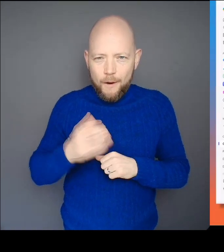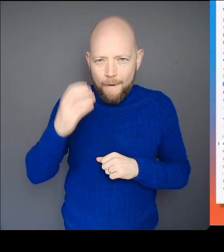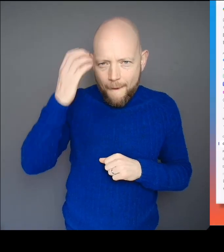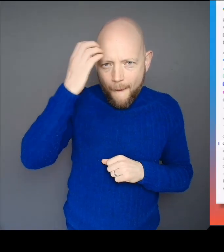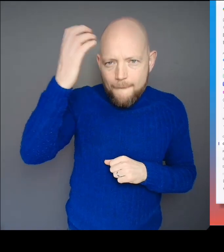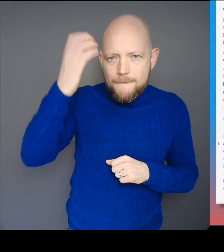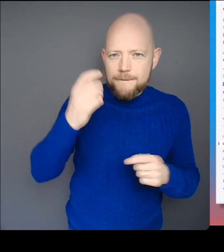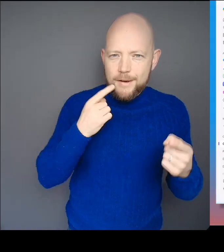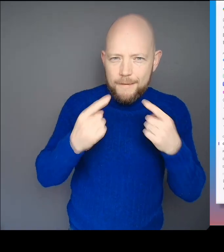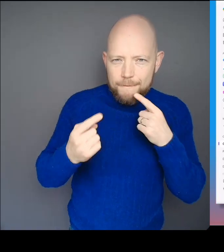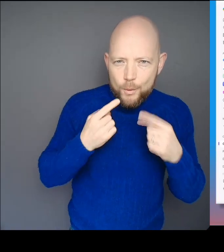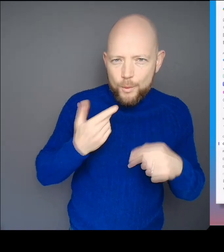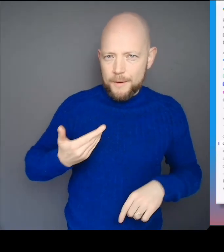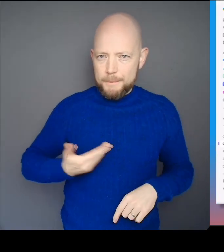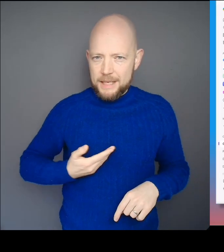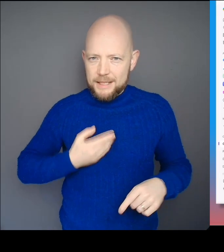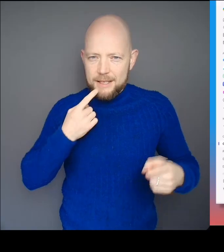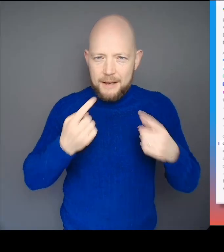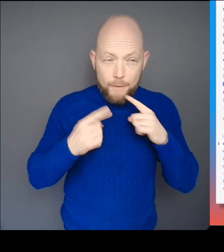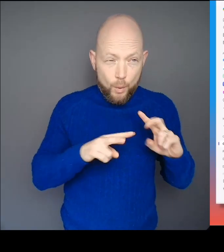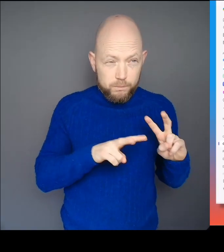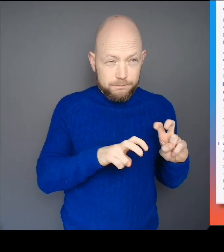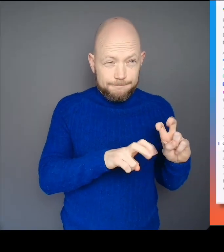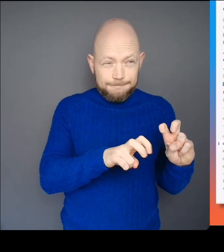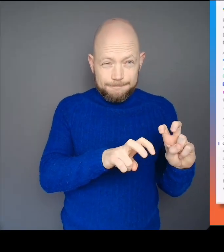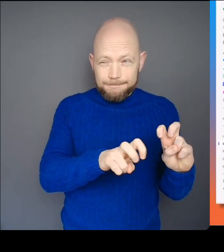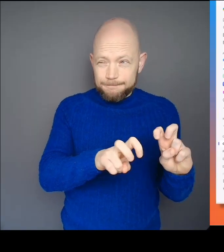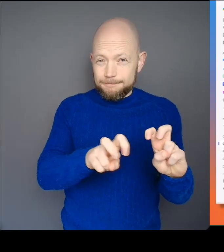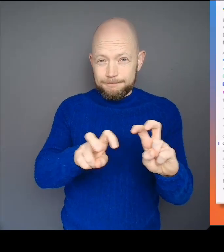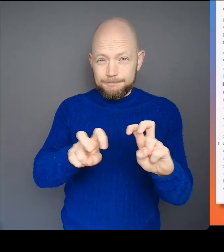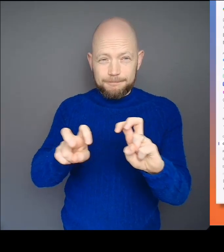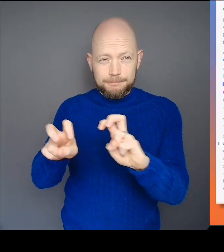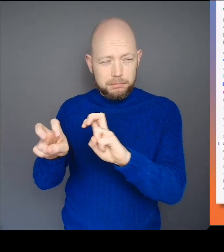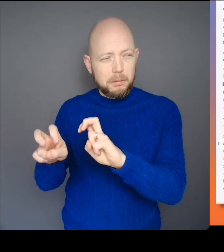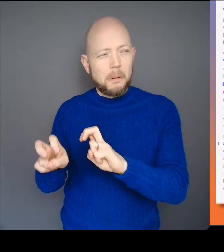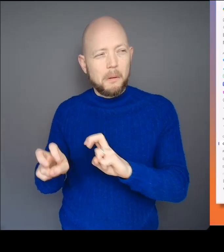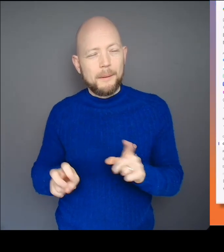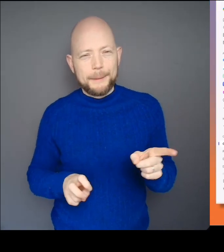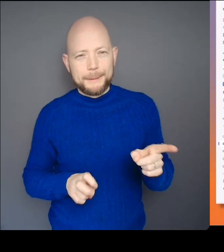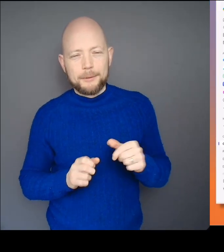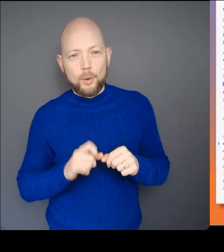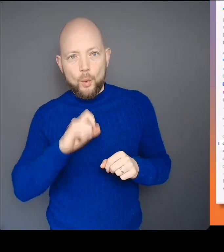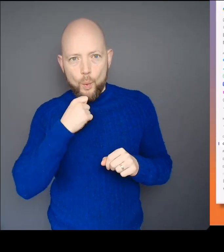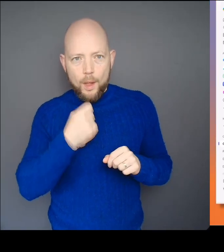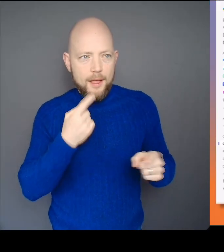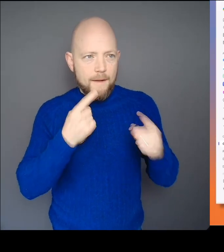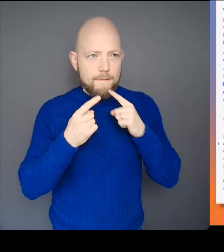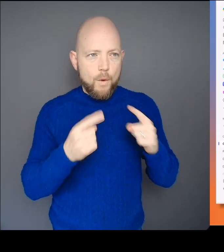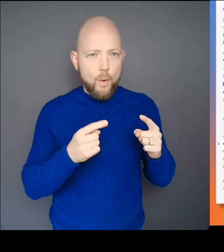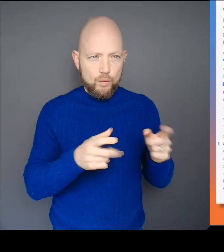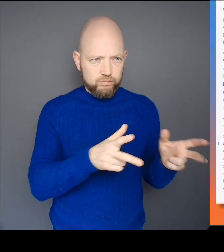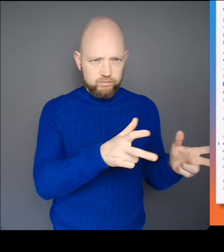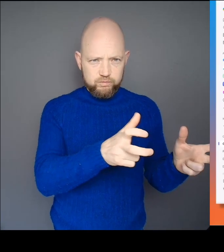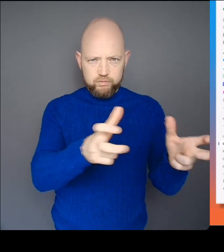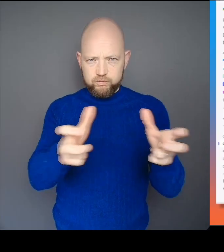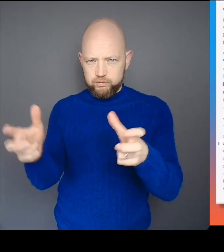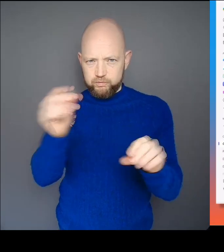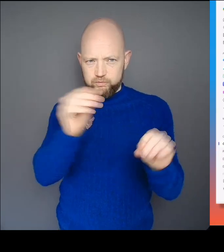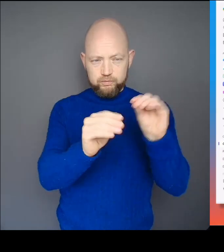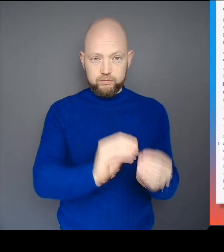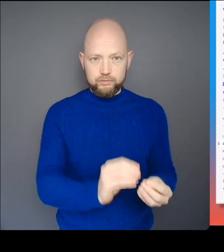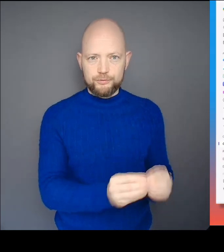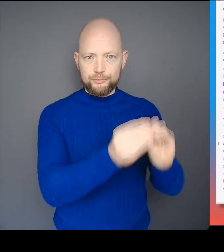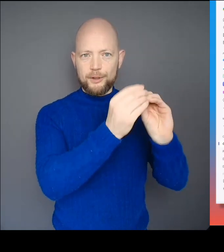like business.gov.au. So I can see straight away that it's picking up on kind of authoritative sources for my context, and it will